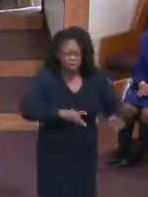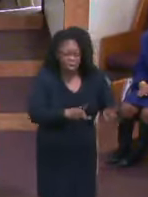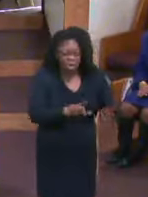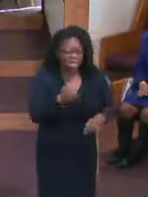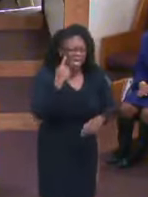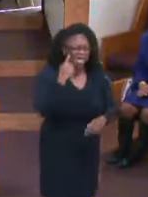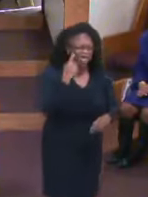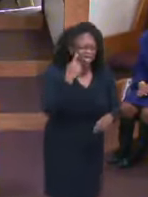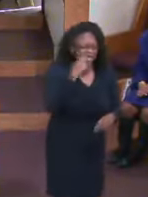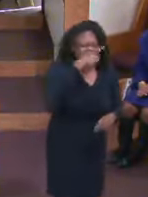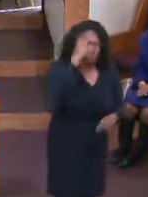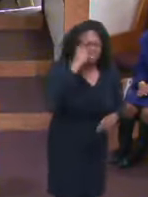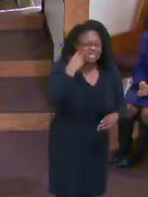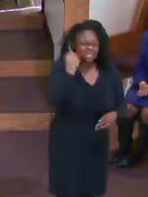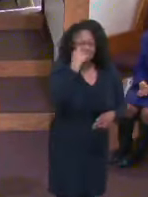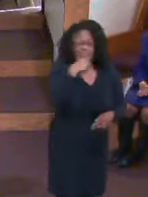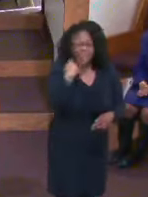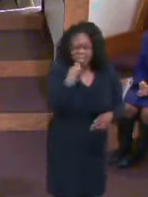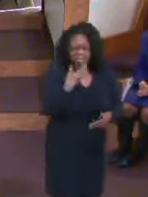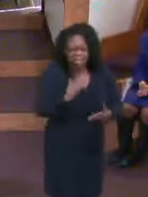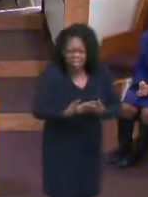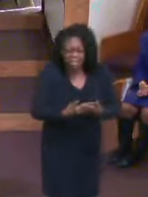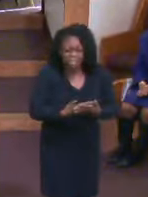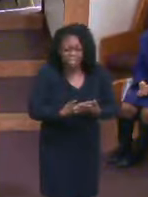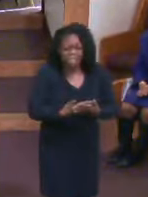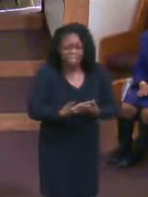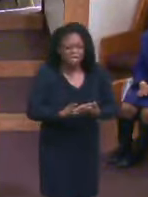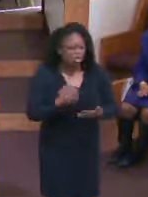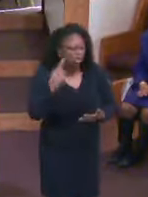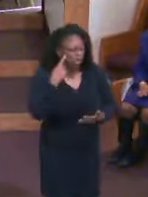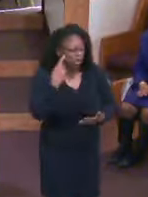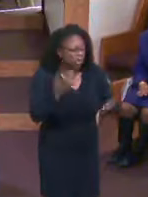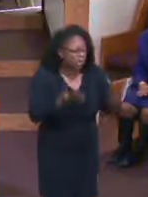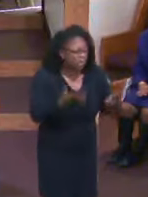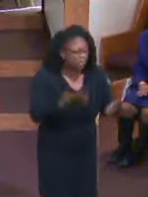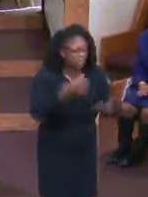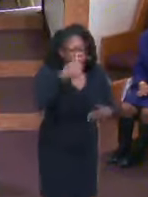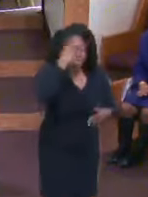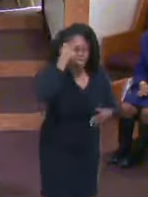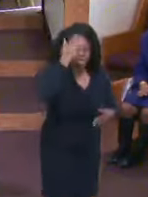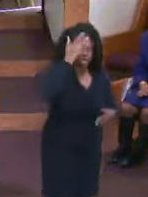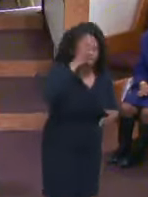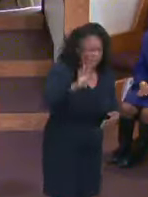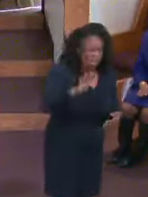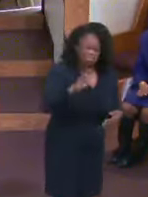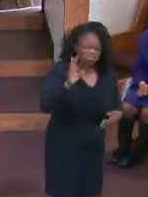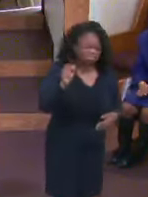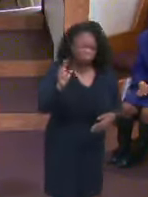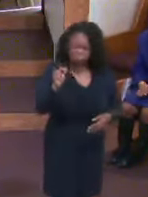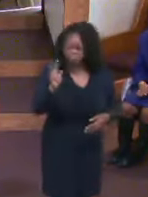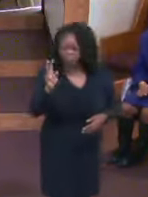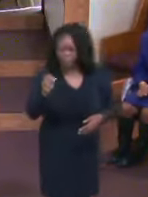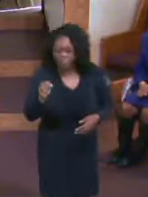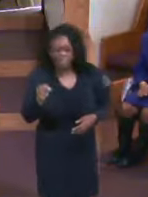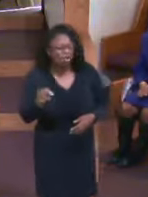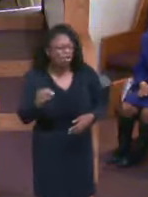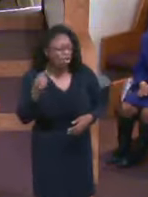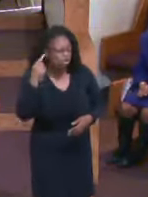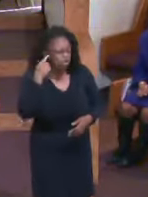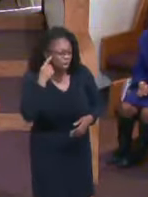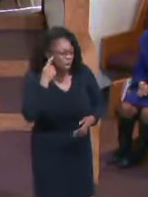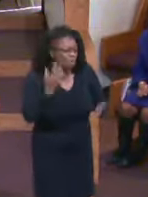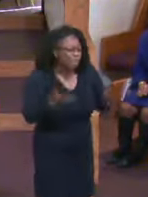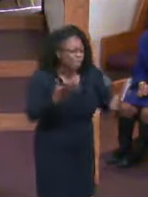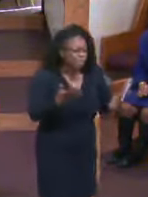looked good? That wasn't it. You thought maybe because you was pretty smart? That wasn't it. You thought maybe because you had a few dollars to rub